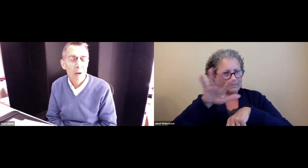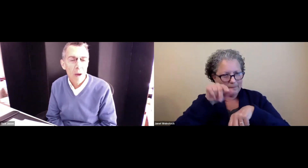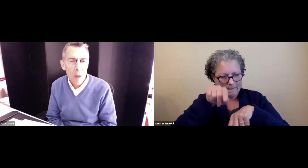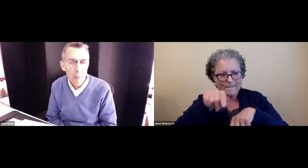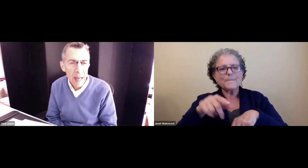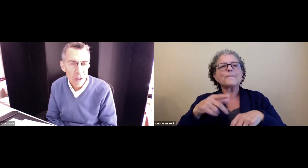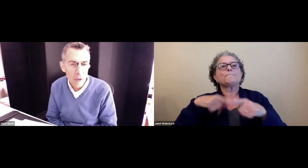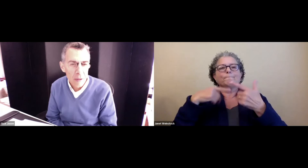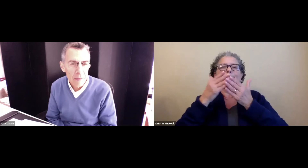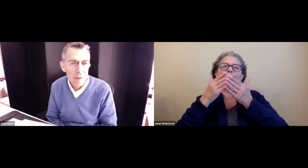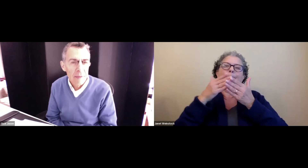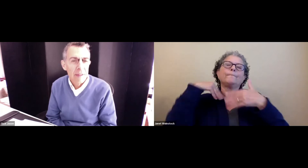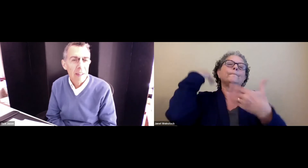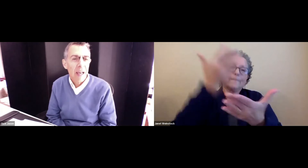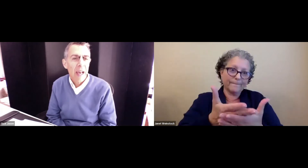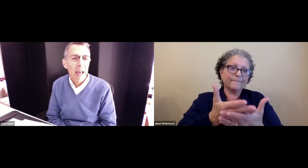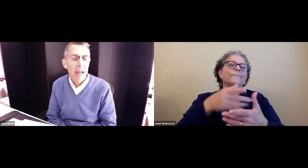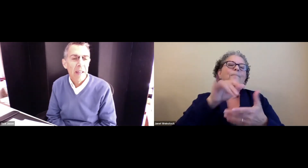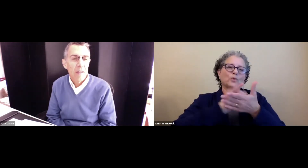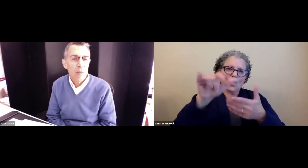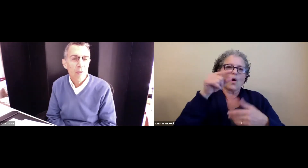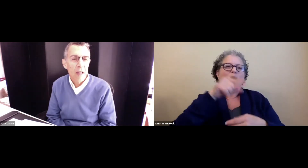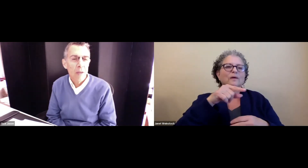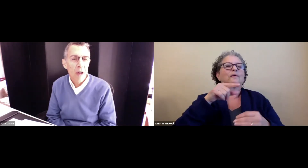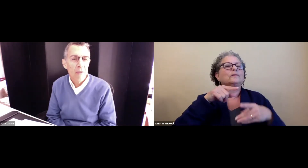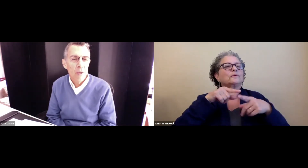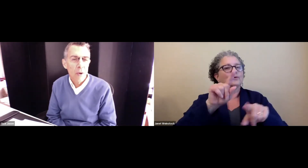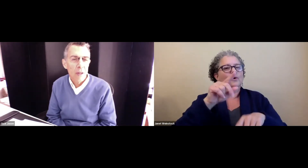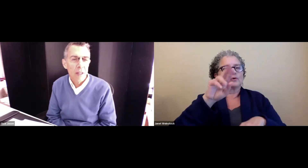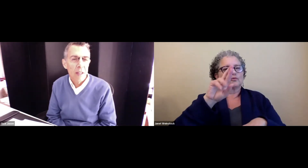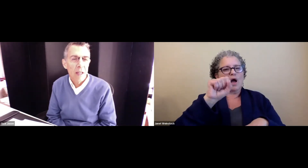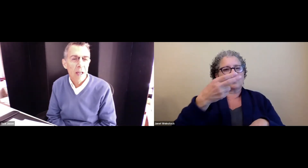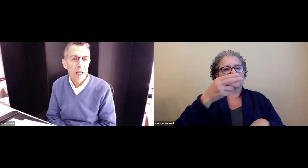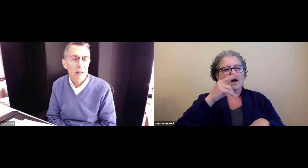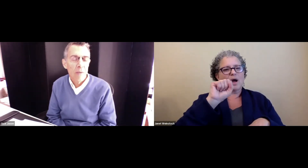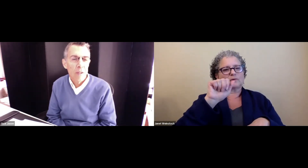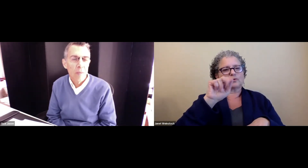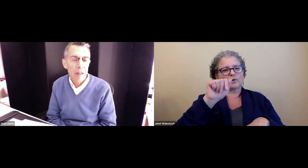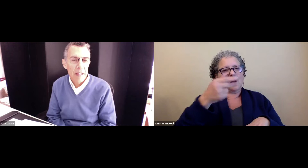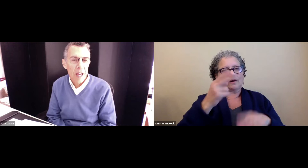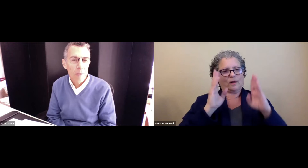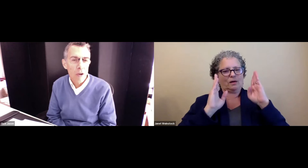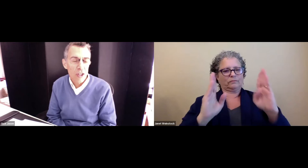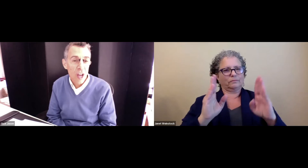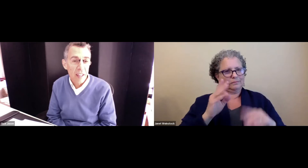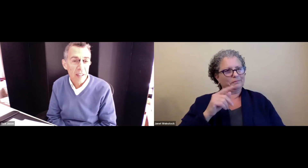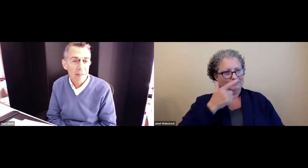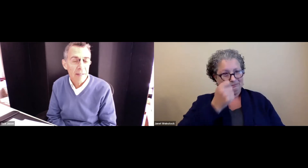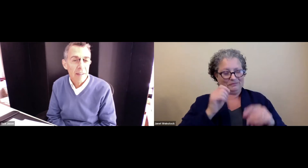around Passover, and the ship finally arrived in New York, and it was by that time Rosh Hashanah.